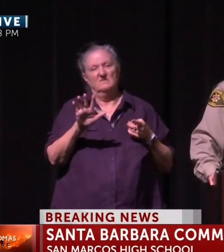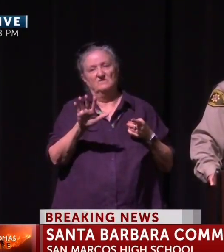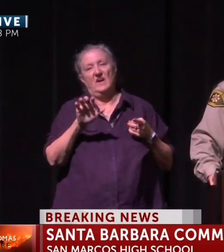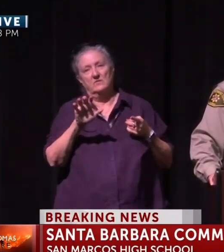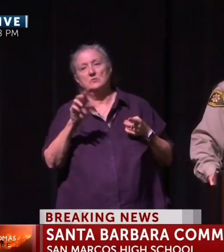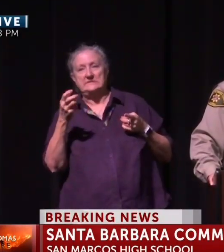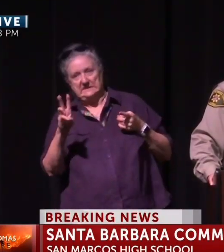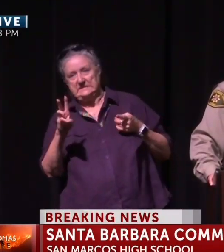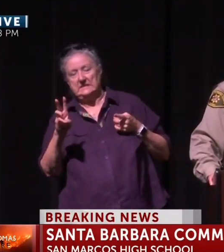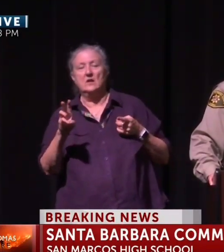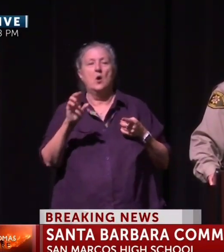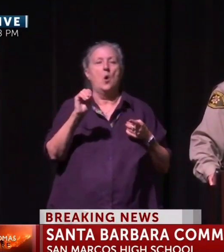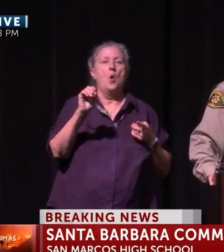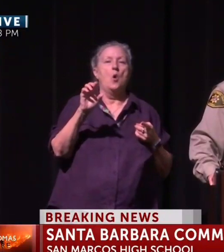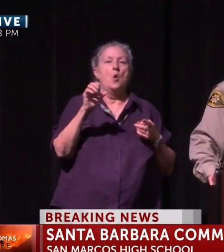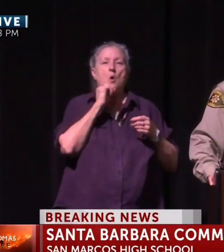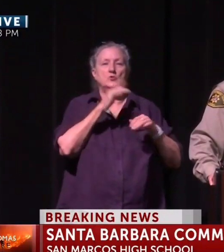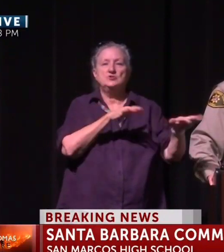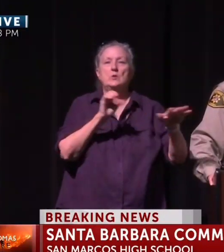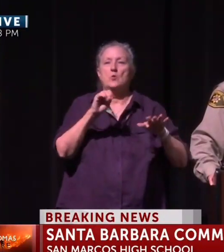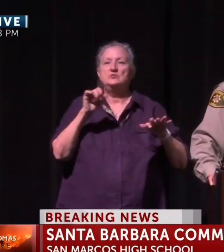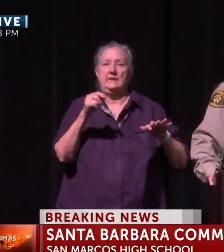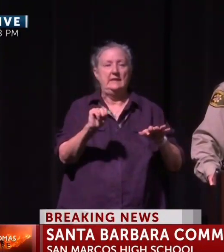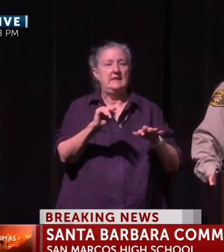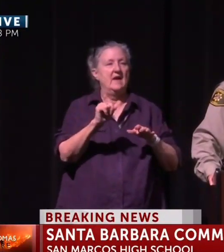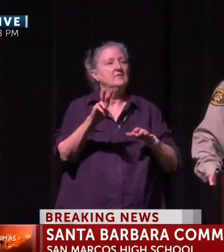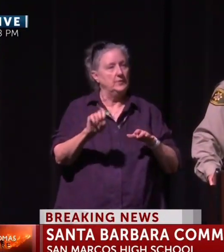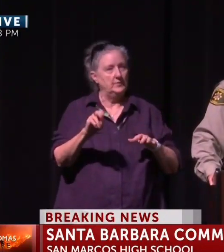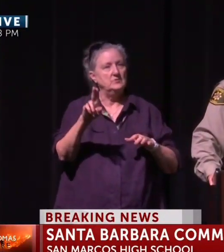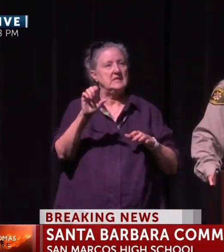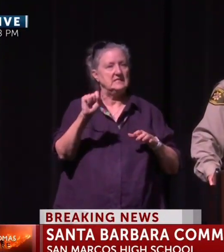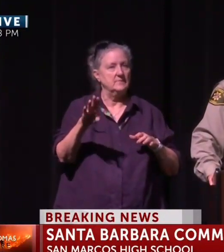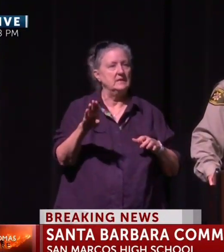516 Ocean Avenue at UCSB.